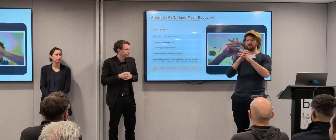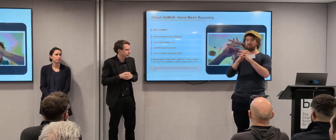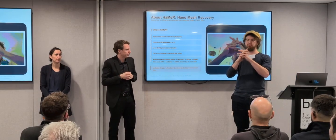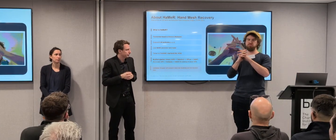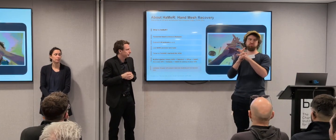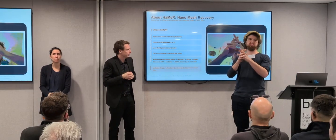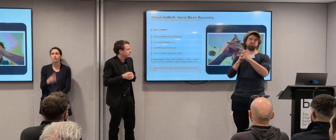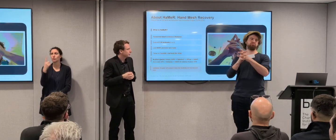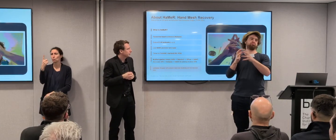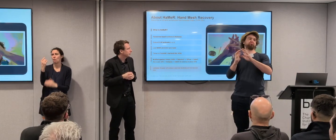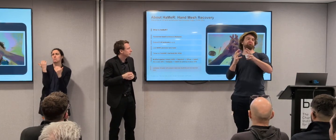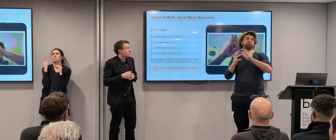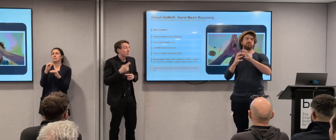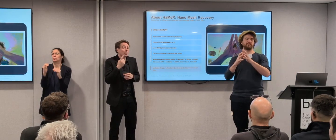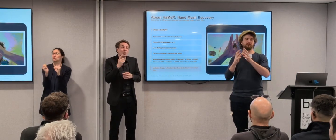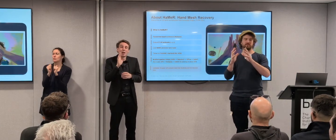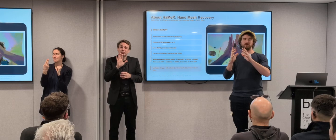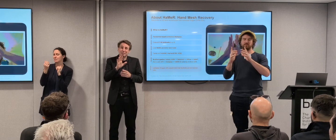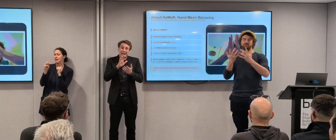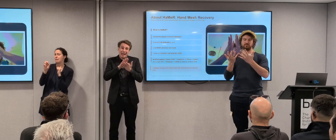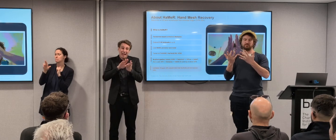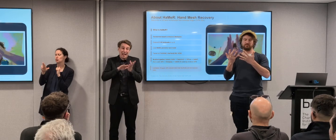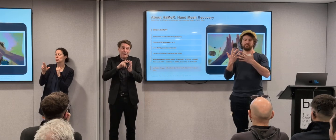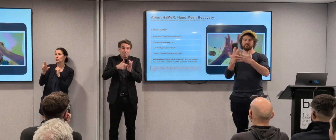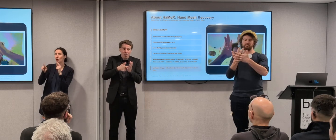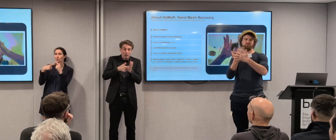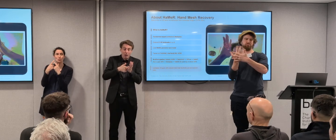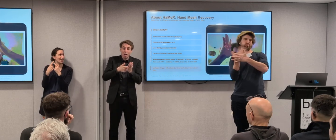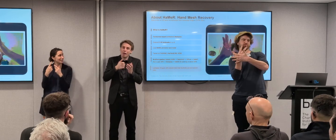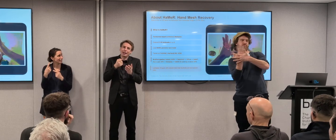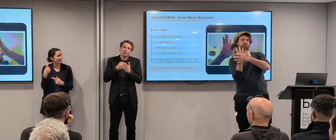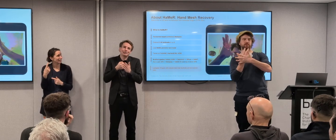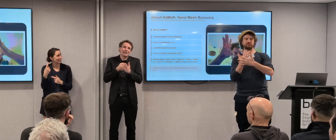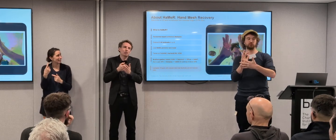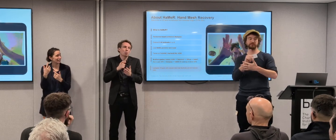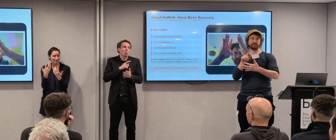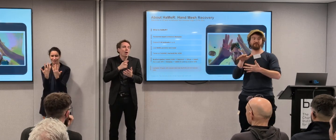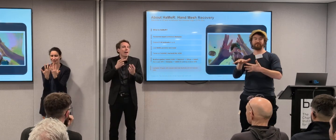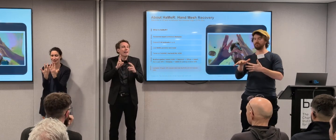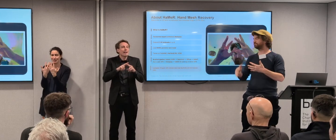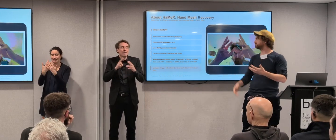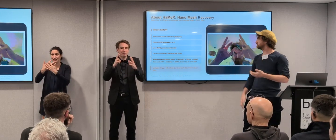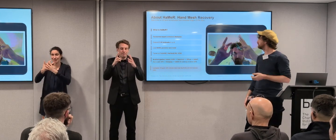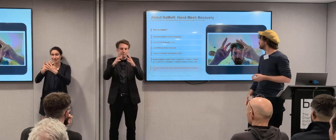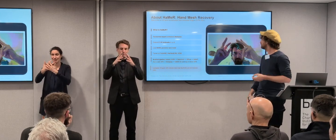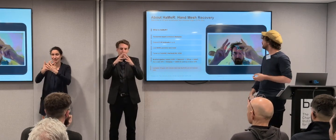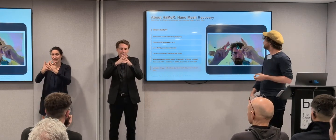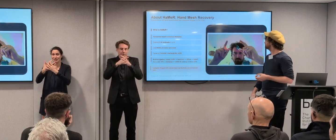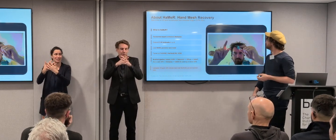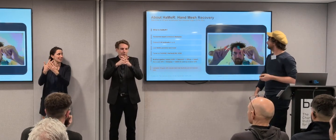One of the limitations of HaMeR is when you interlace your fingers, then it becomes very distorted.